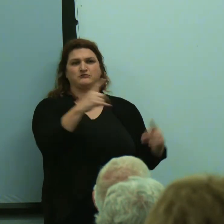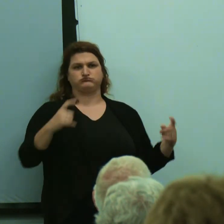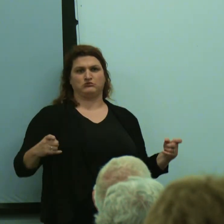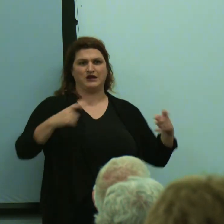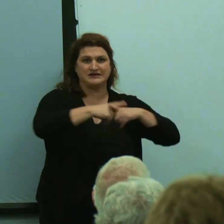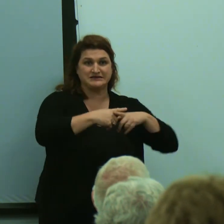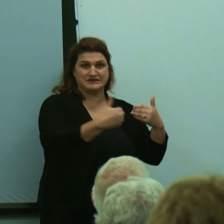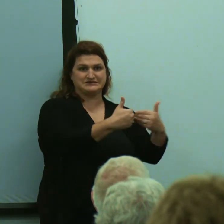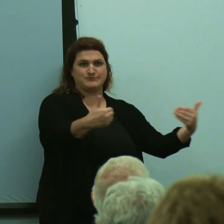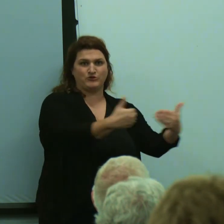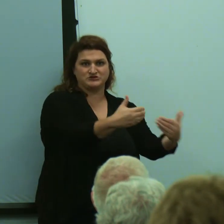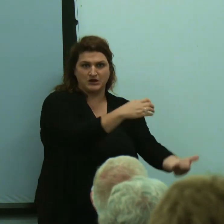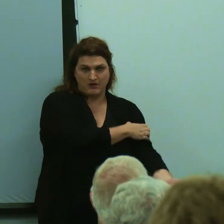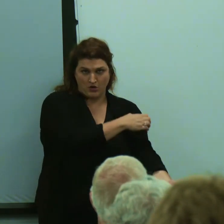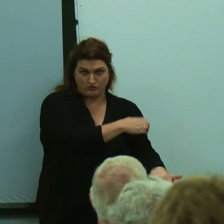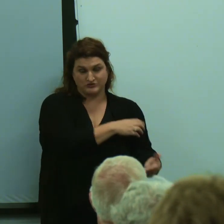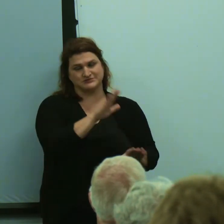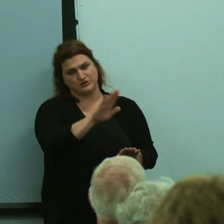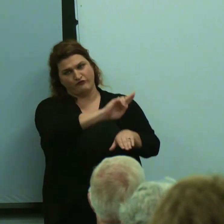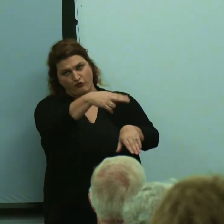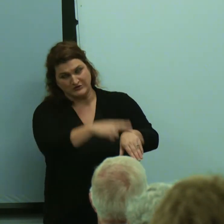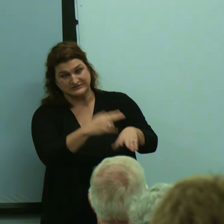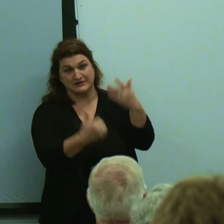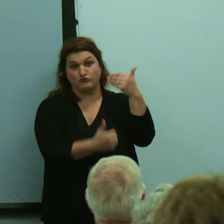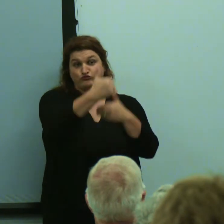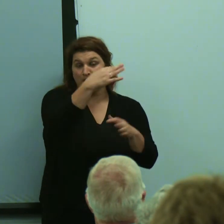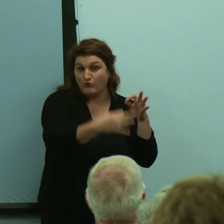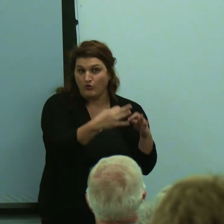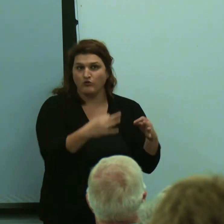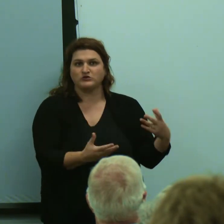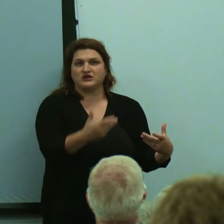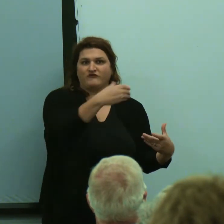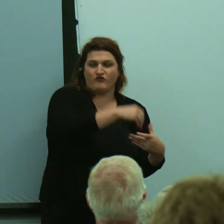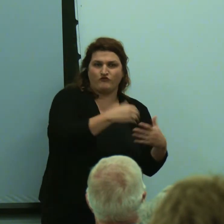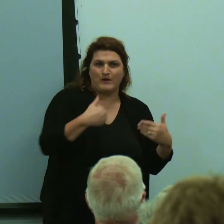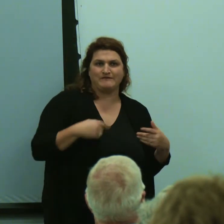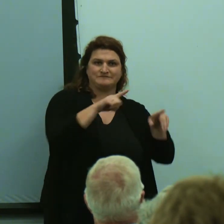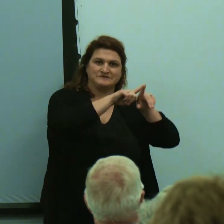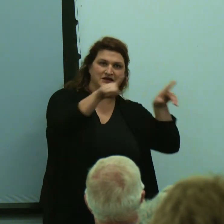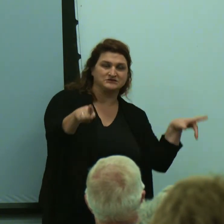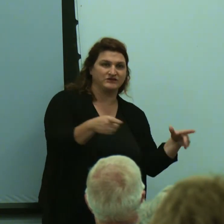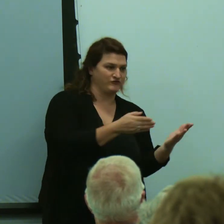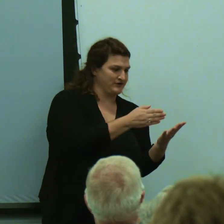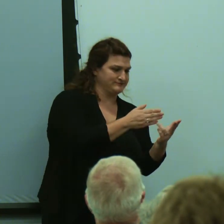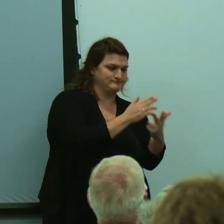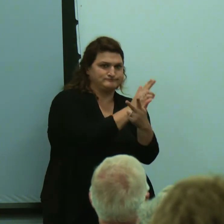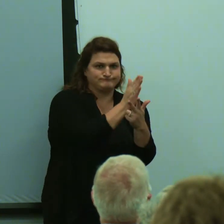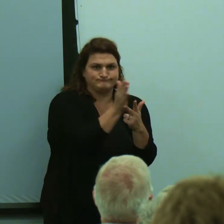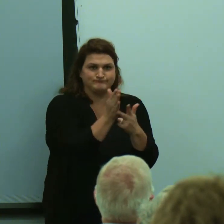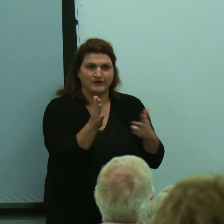Of course, the Supreme Court's involved. We've got different branches involved, of course.